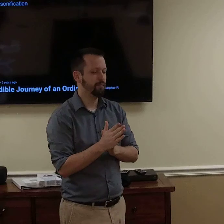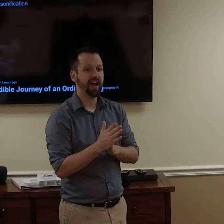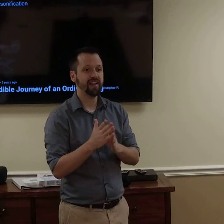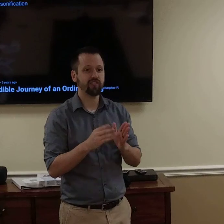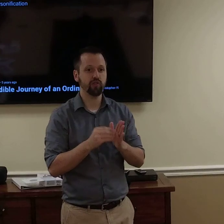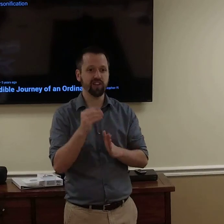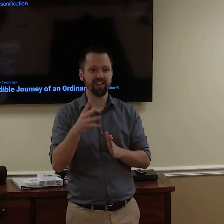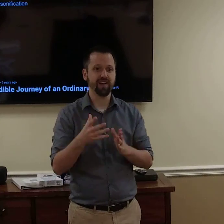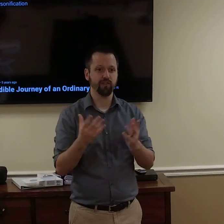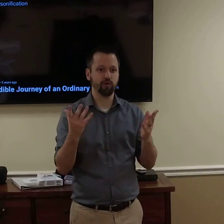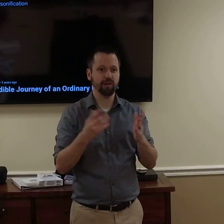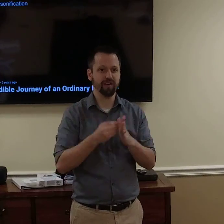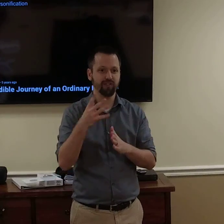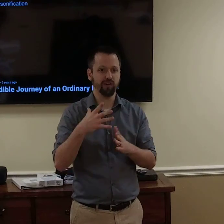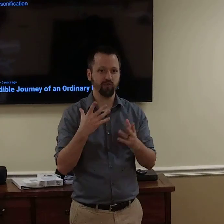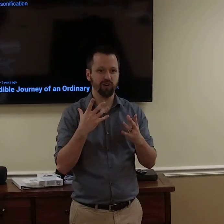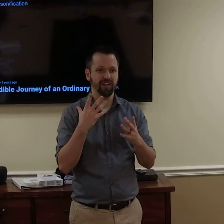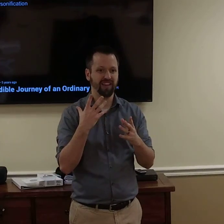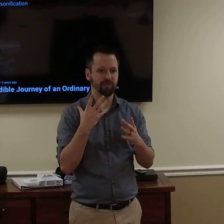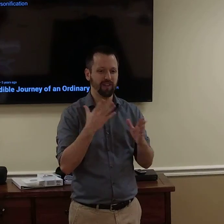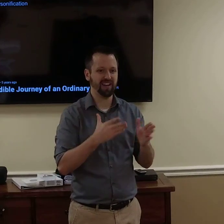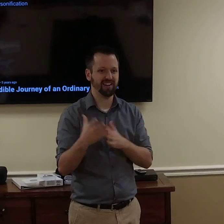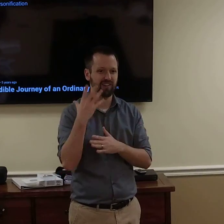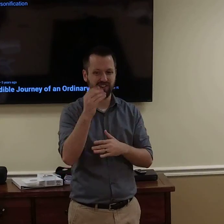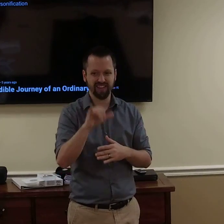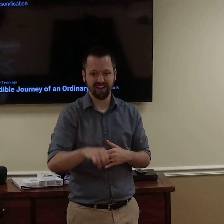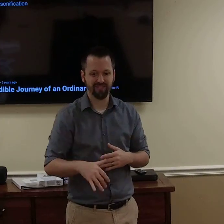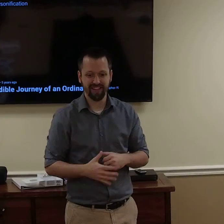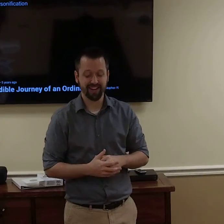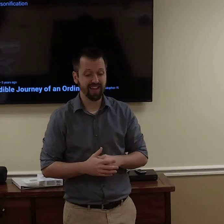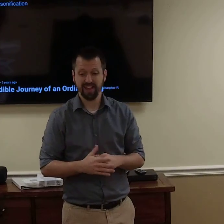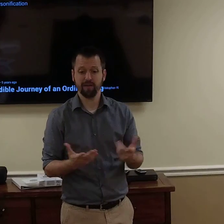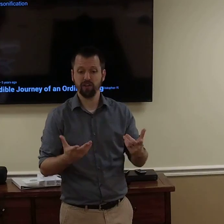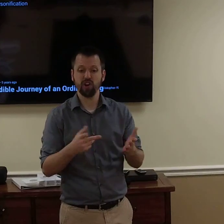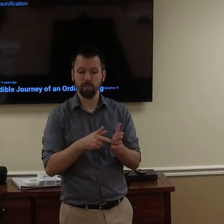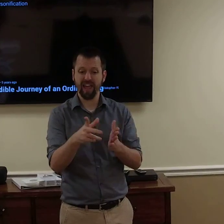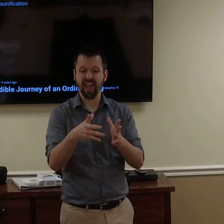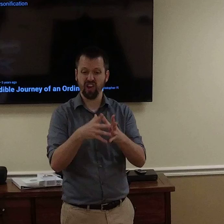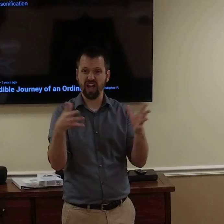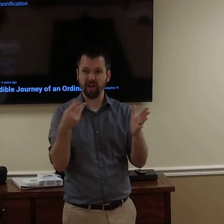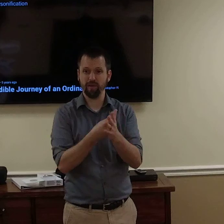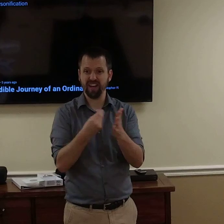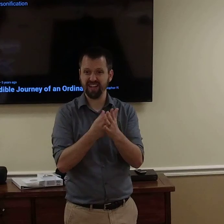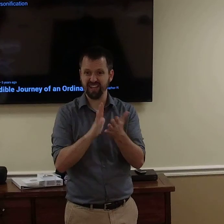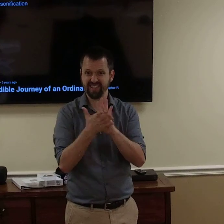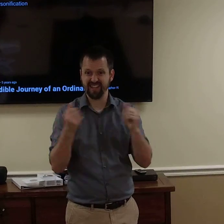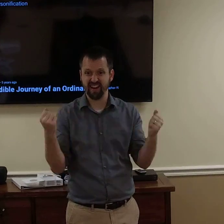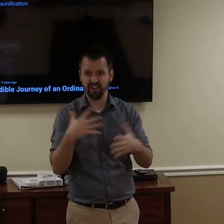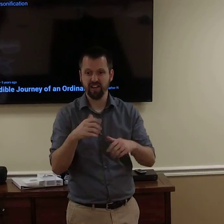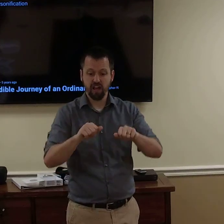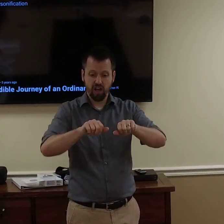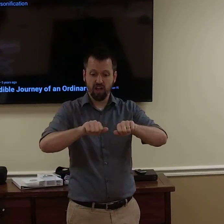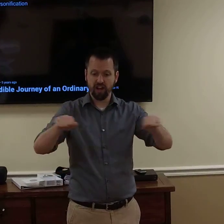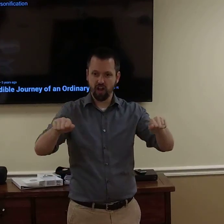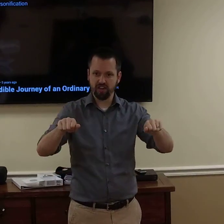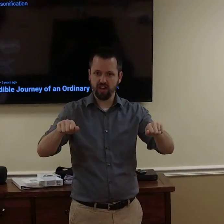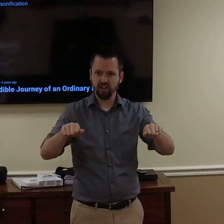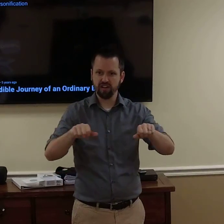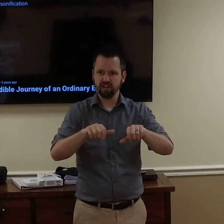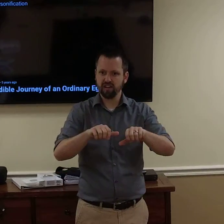My students, I have so many of my students like planning to go to that. I'm like, you're gonna pay a lot of money to get scared. I like a hot dog, kind